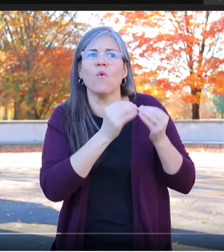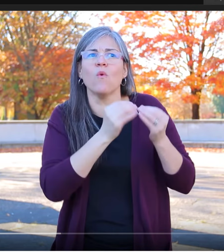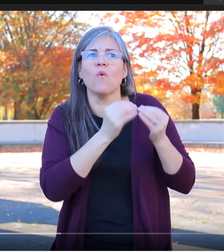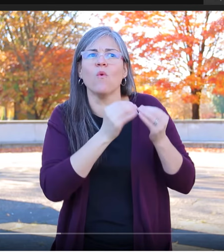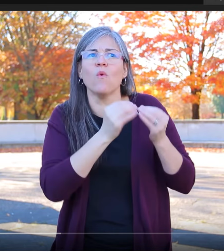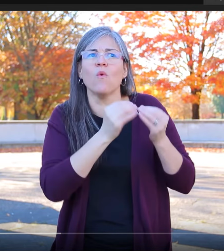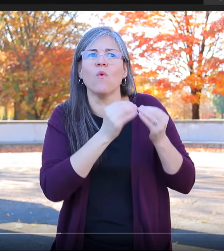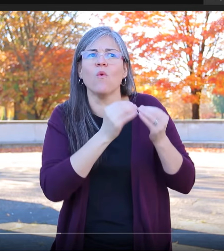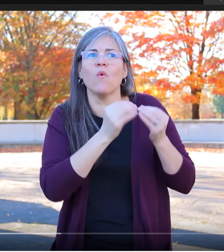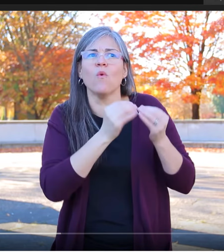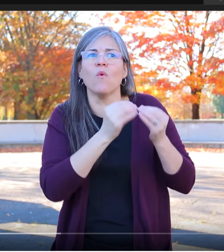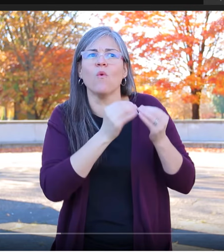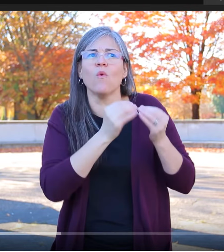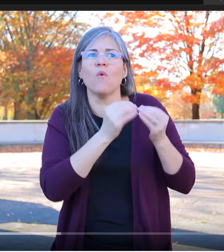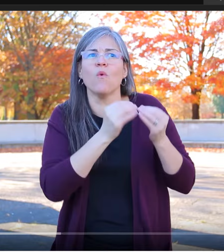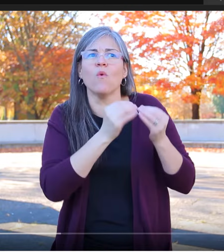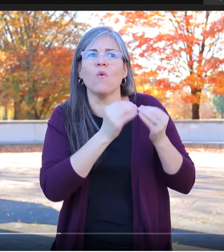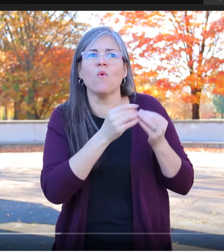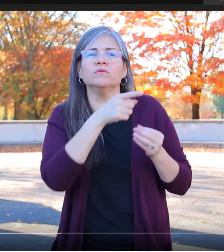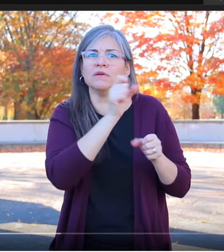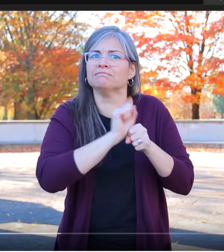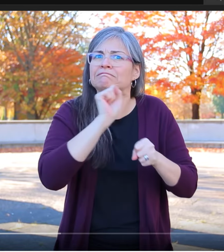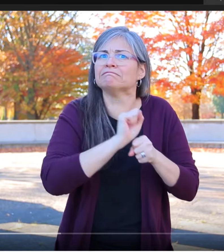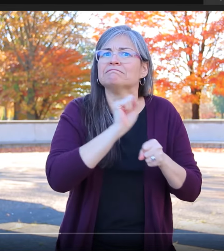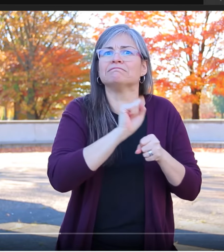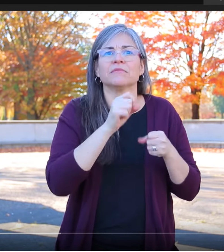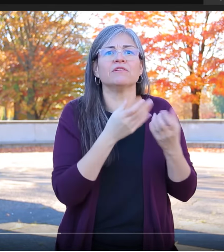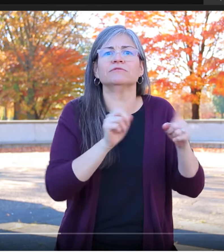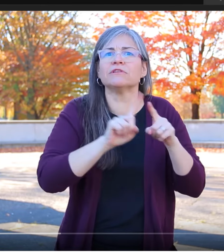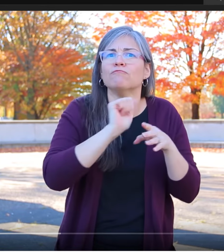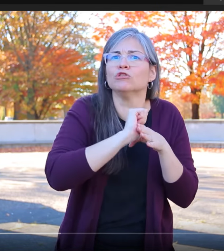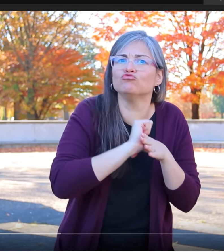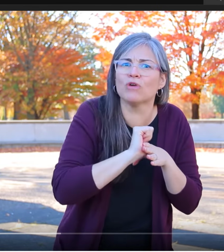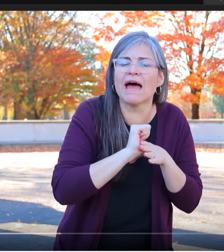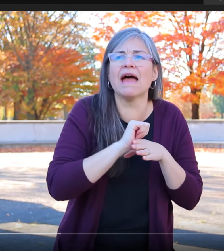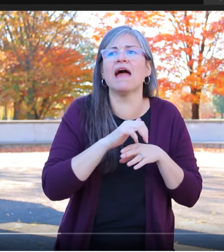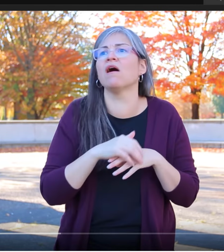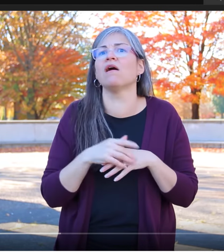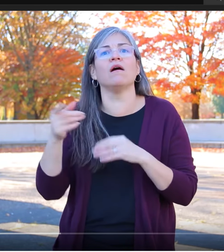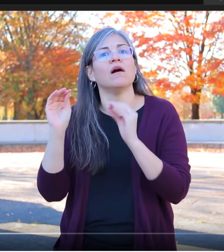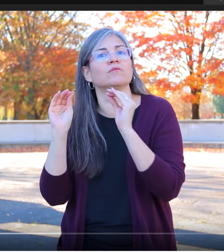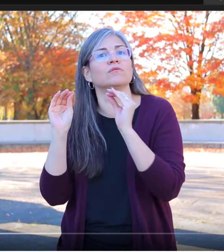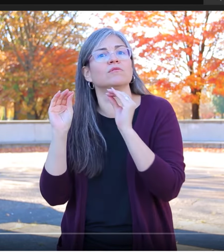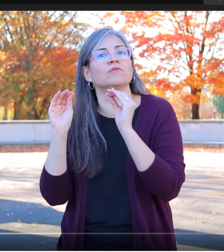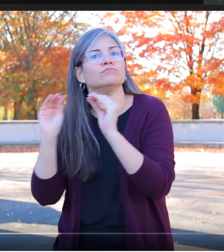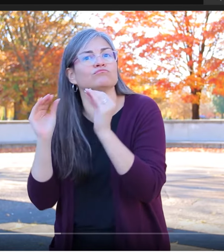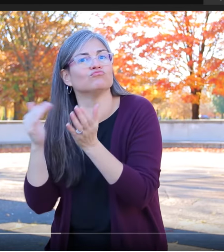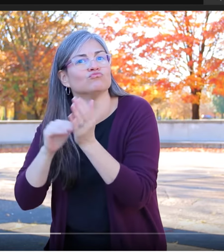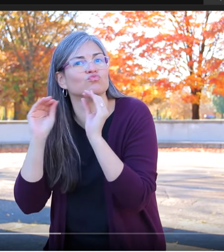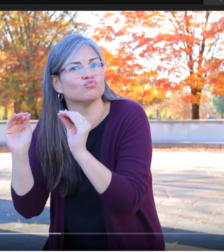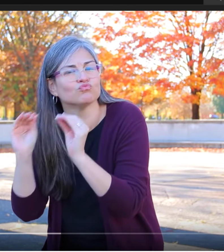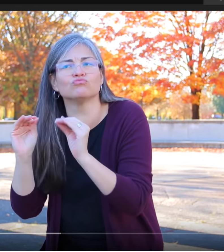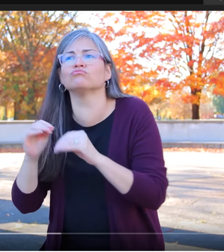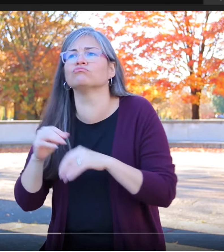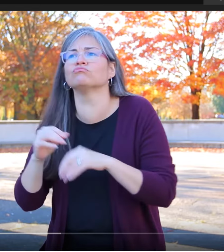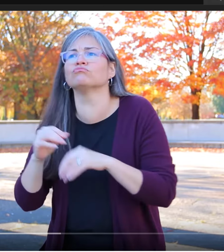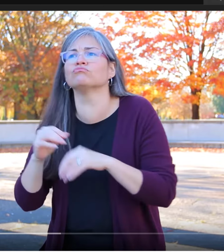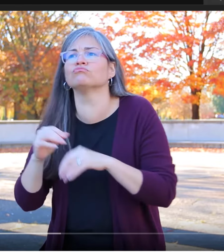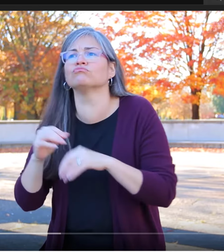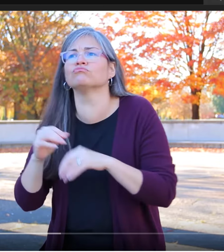she fingerspells non-profit organizations, they're working, giving different trainings, they're teaching and